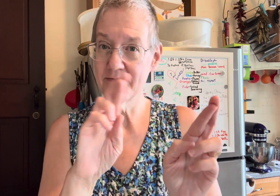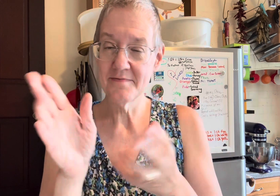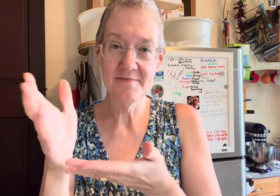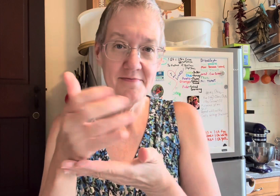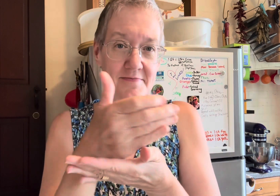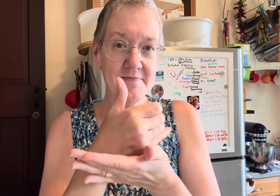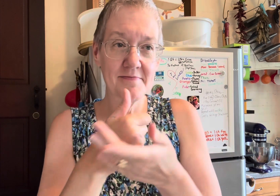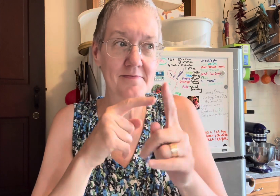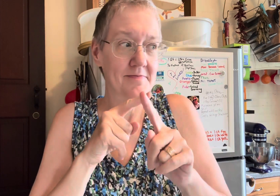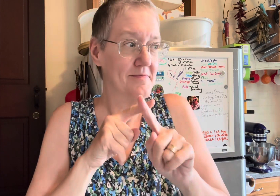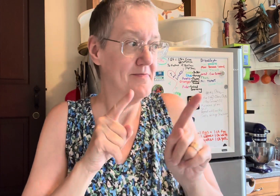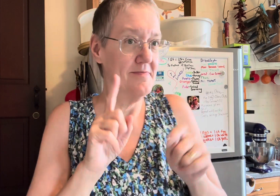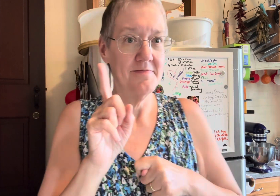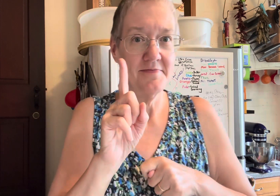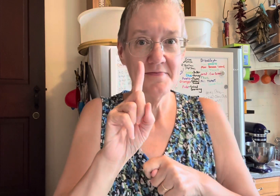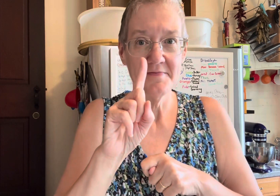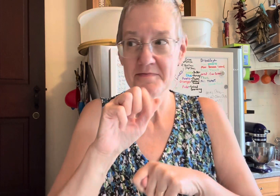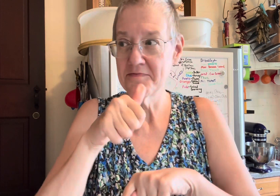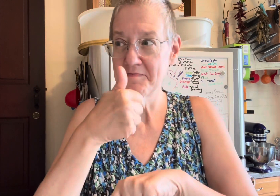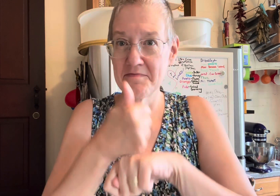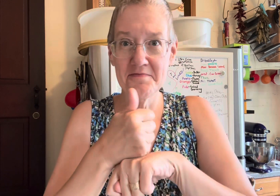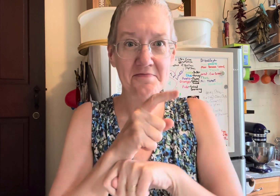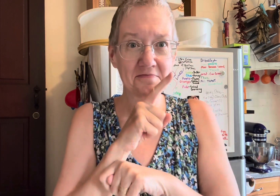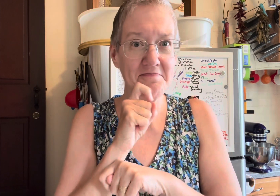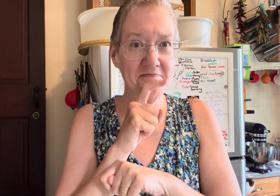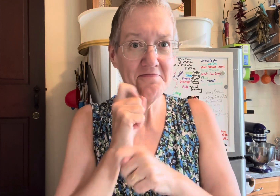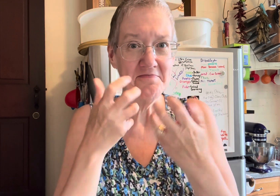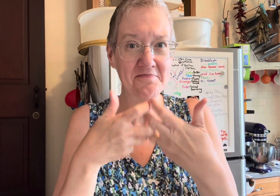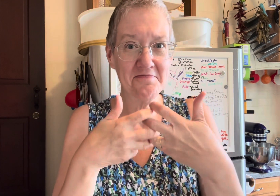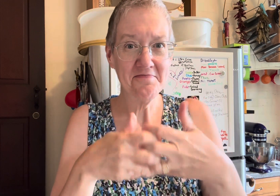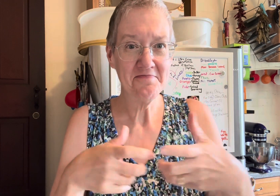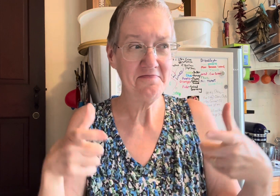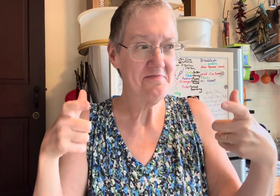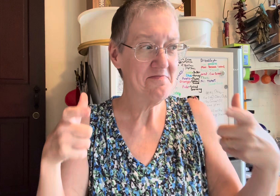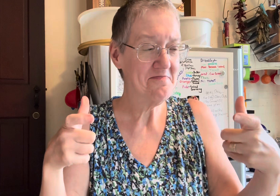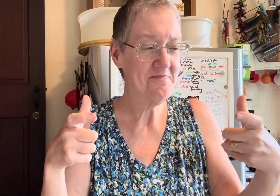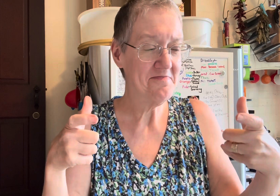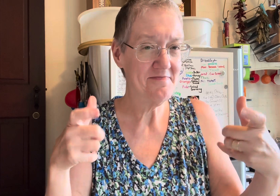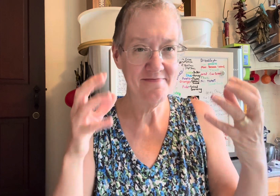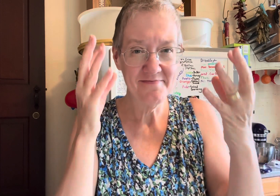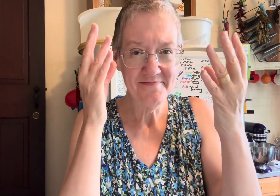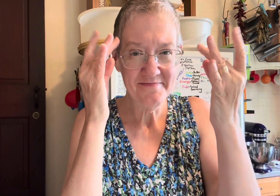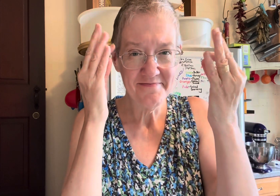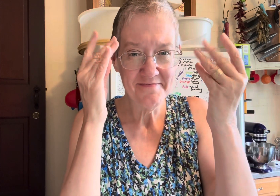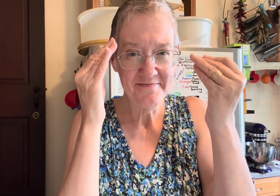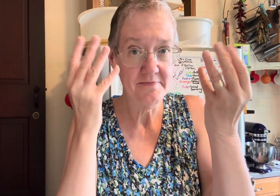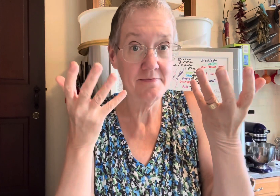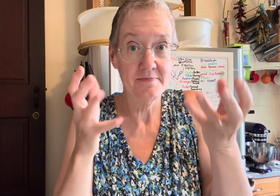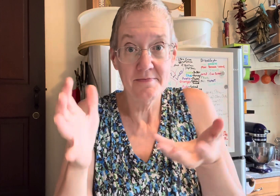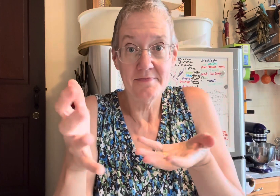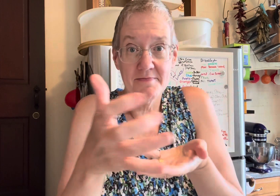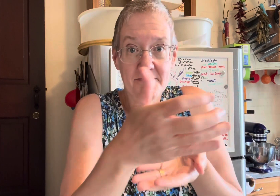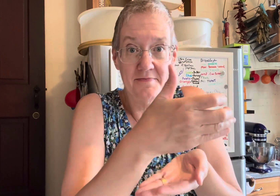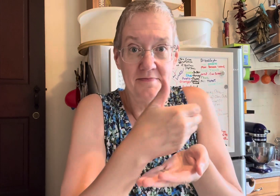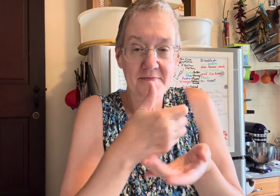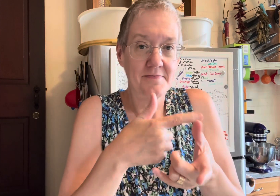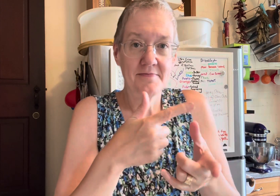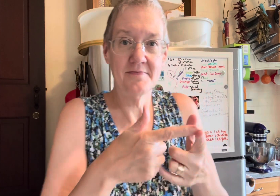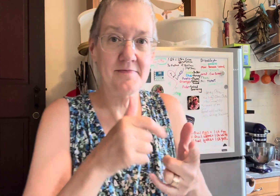Lettuces and chard are ready, but where am I going to put them? I need to figure out where I'm going to set up the dehydrator. I don't want to